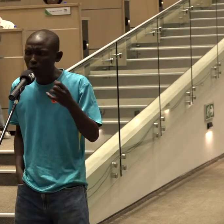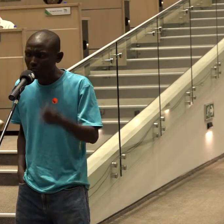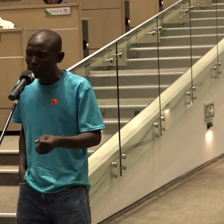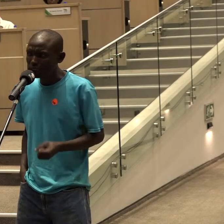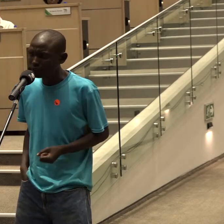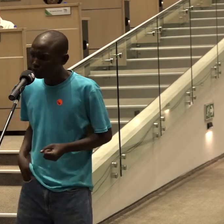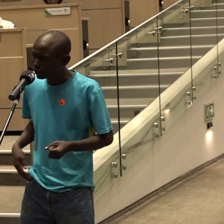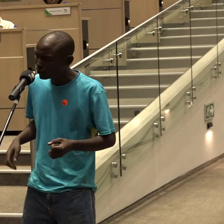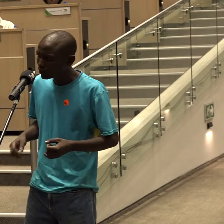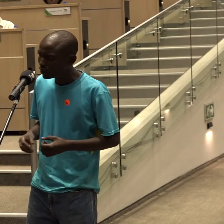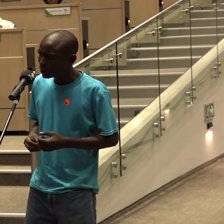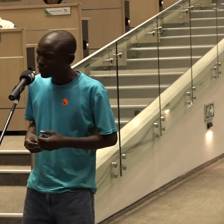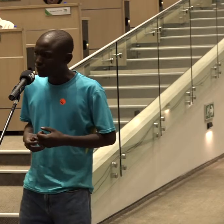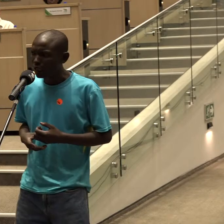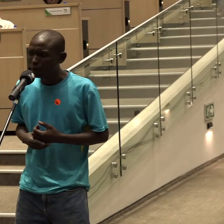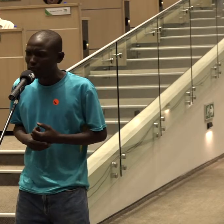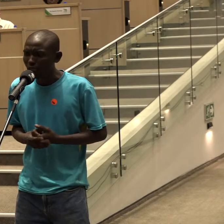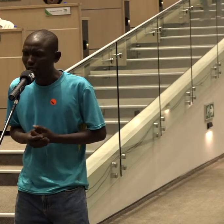involvement